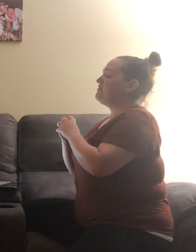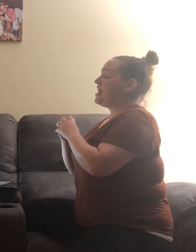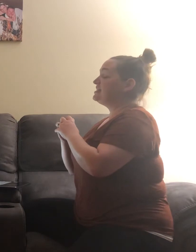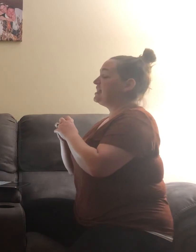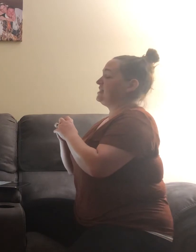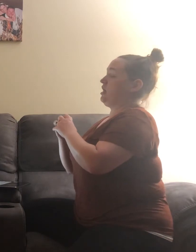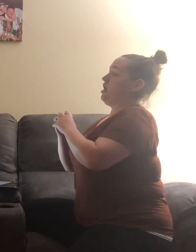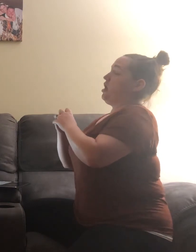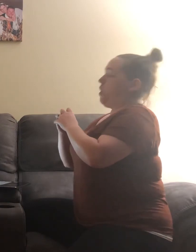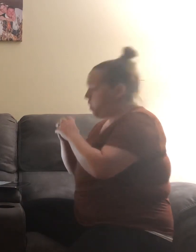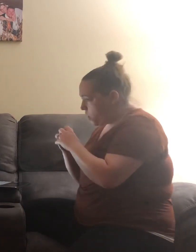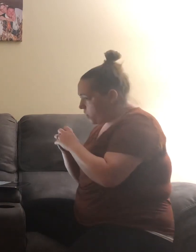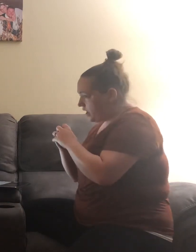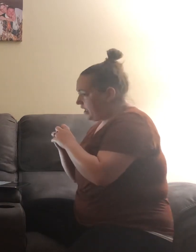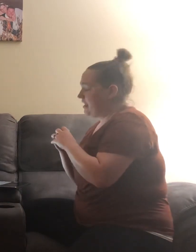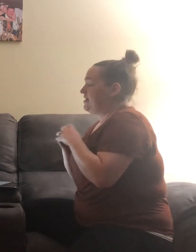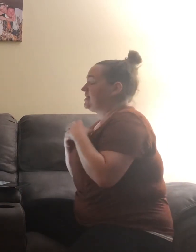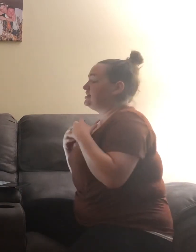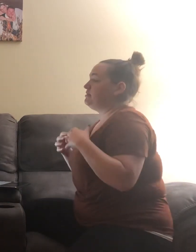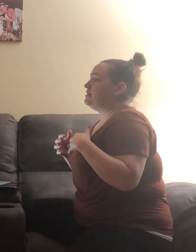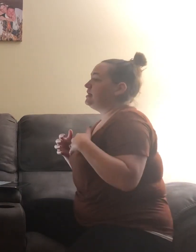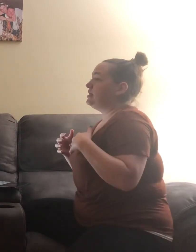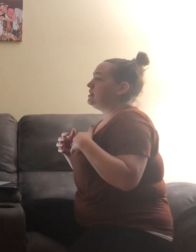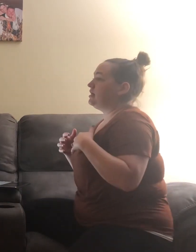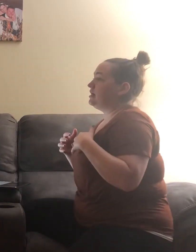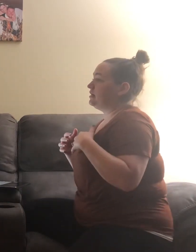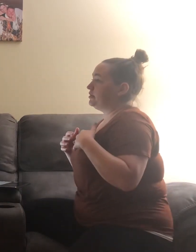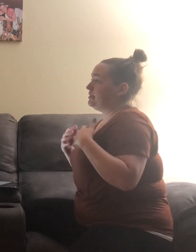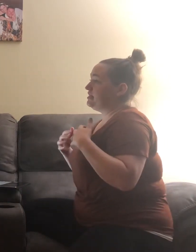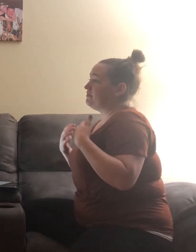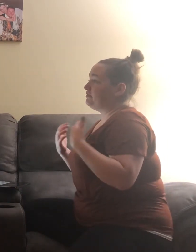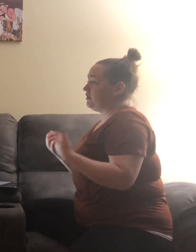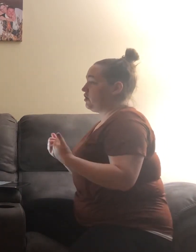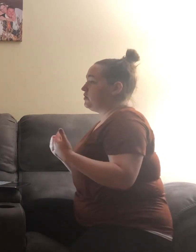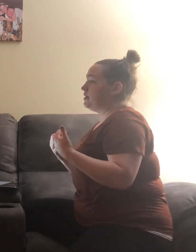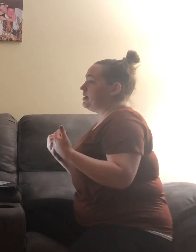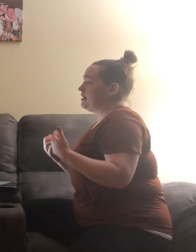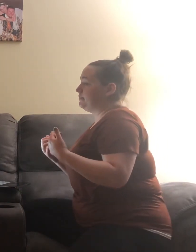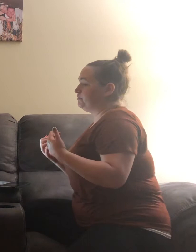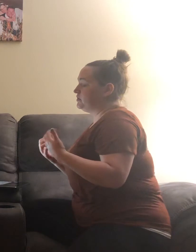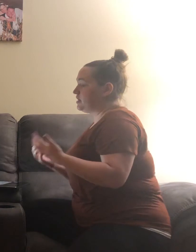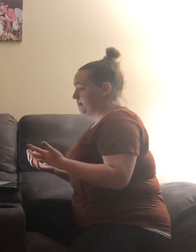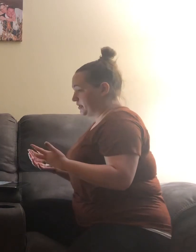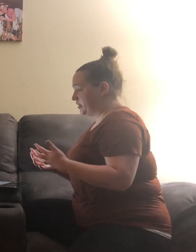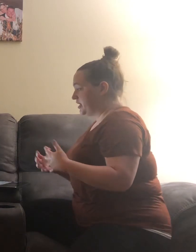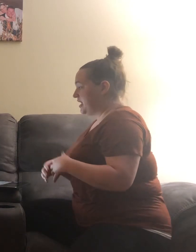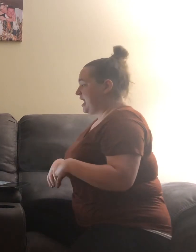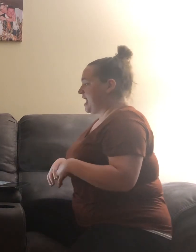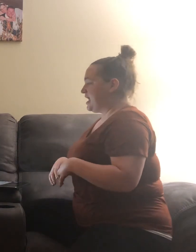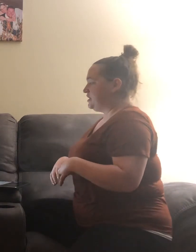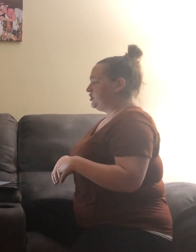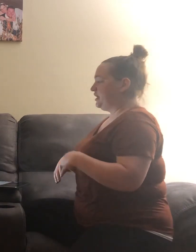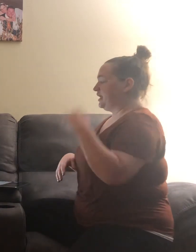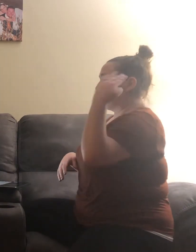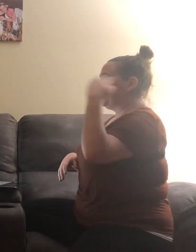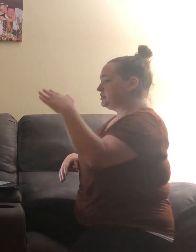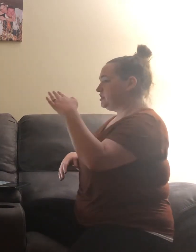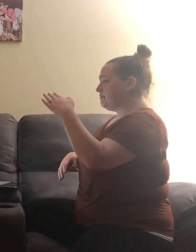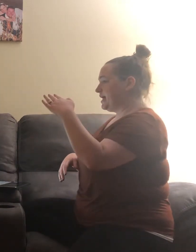fast exhale. And that's going to be your peak flow number. And you're going to get a personal best,